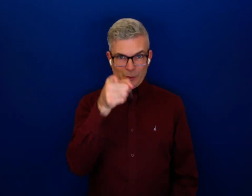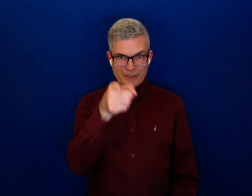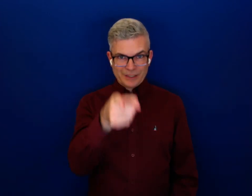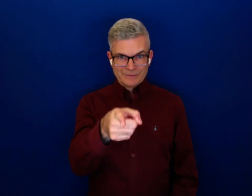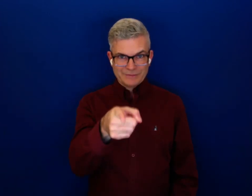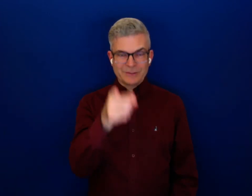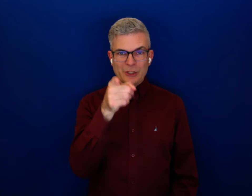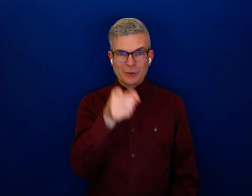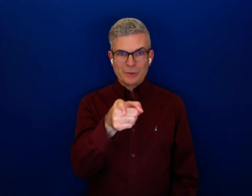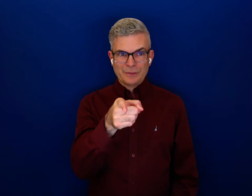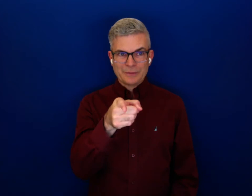pointing, you.